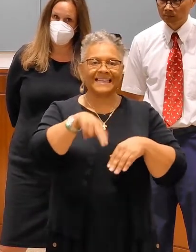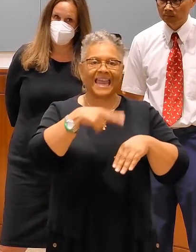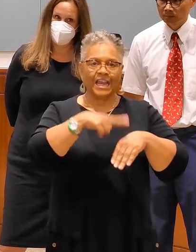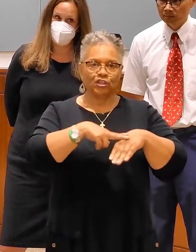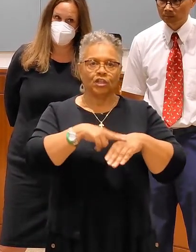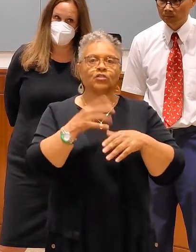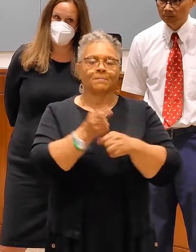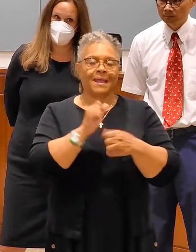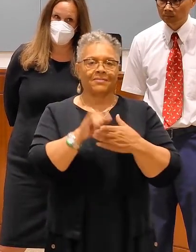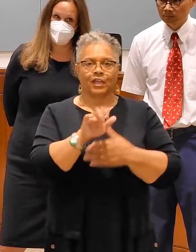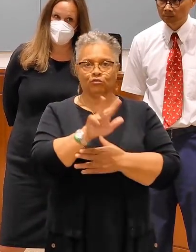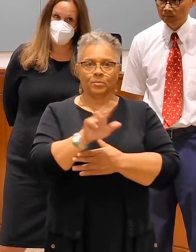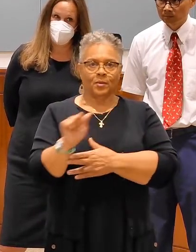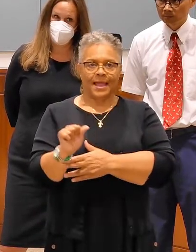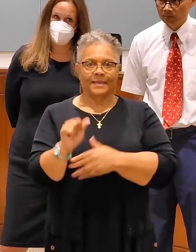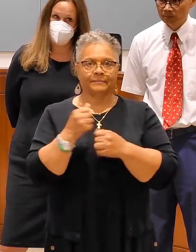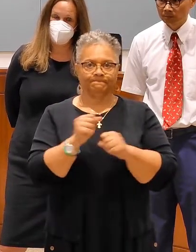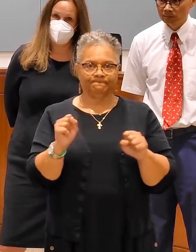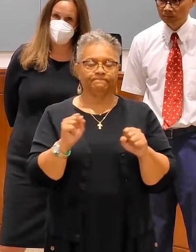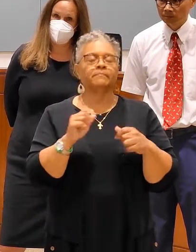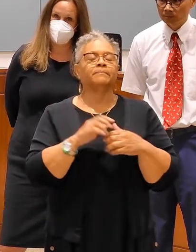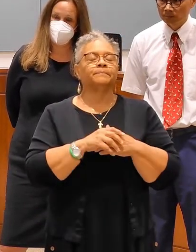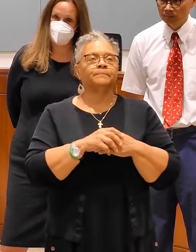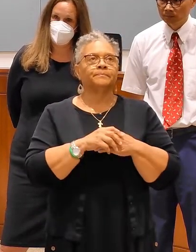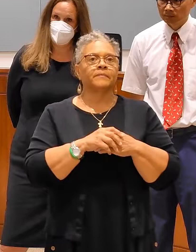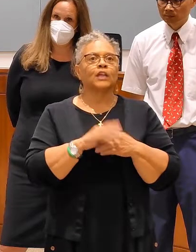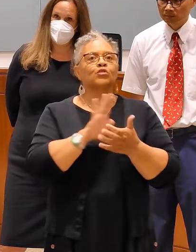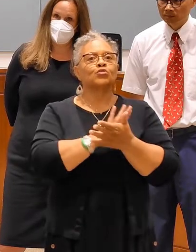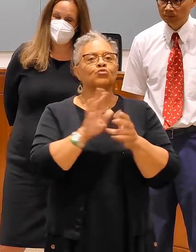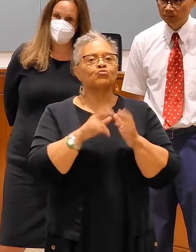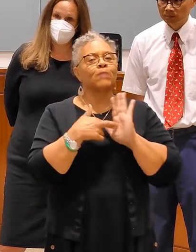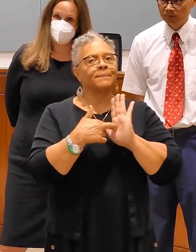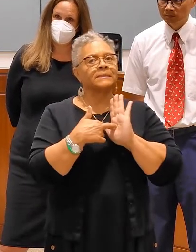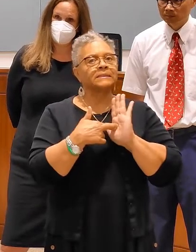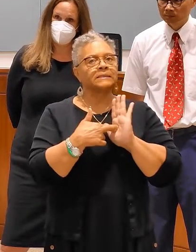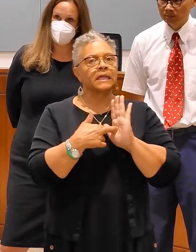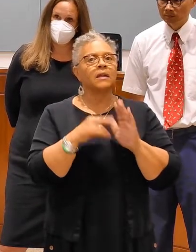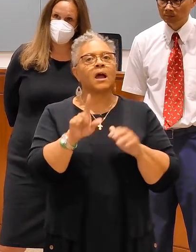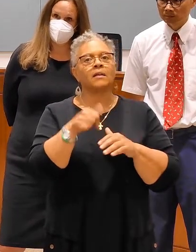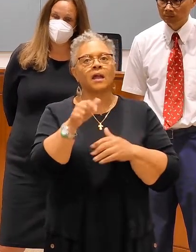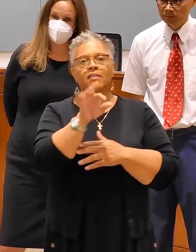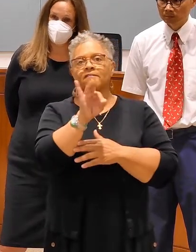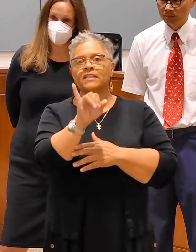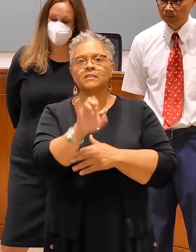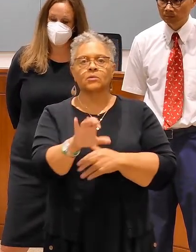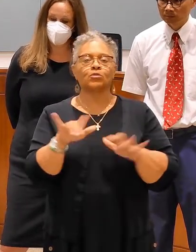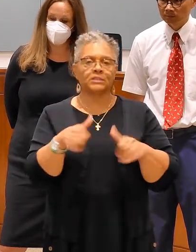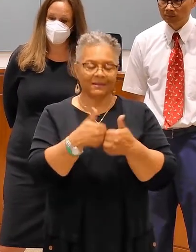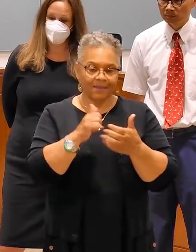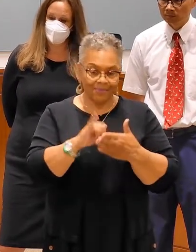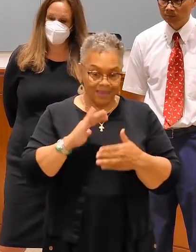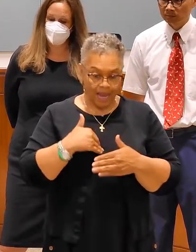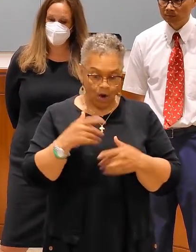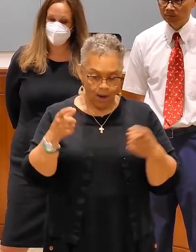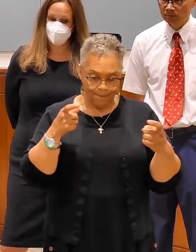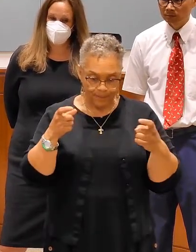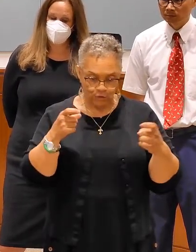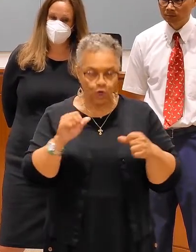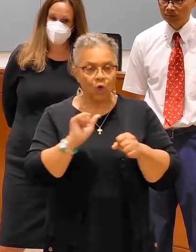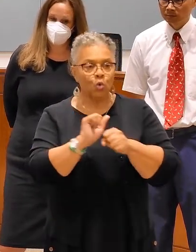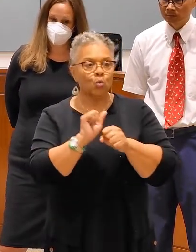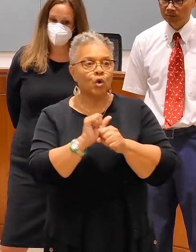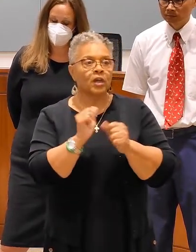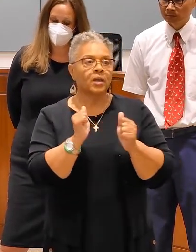Our school system's health fund deficit represented another significant fiscal challenge that our administration,